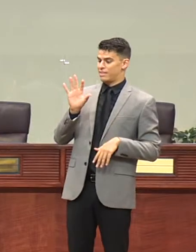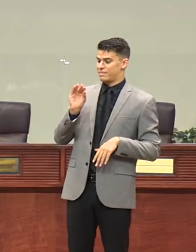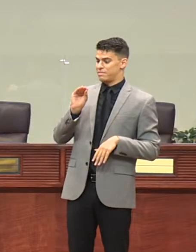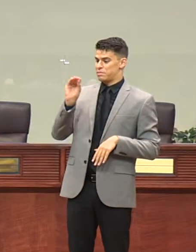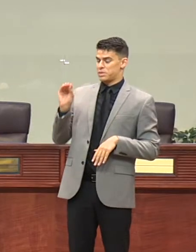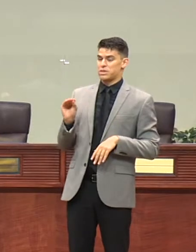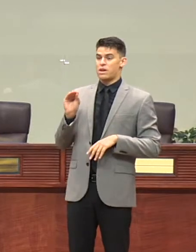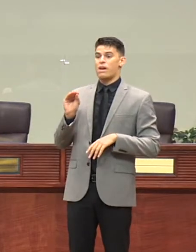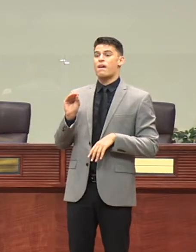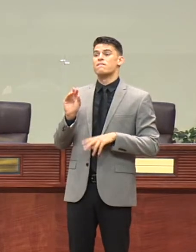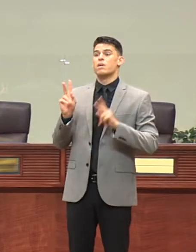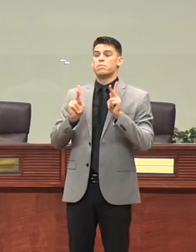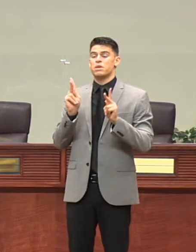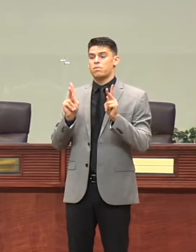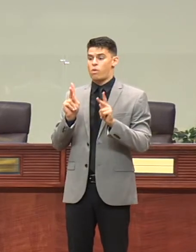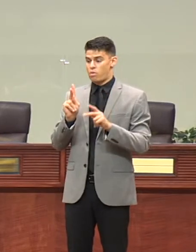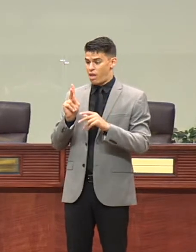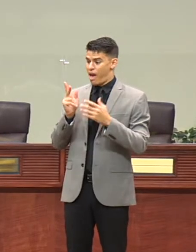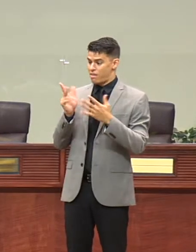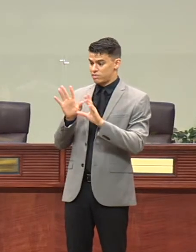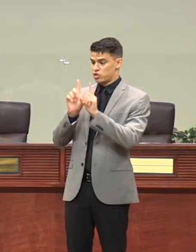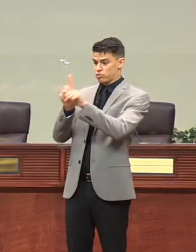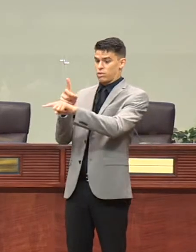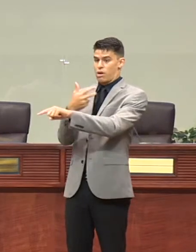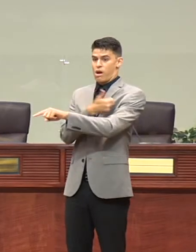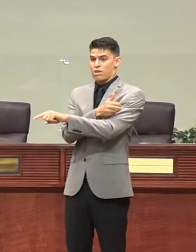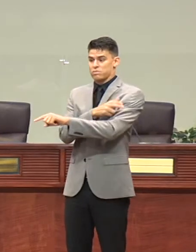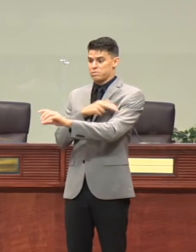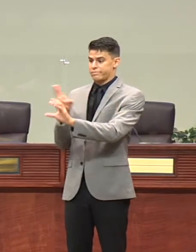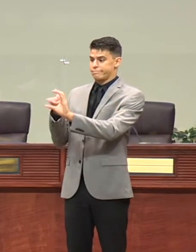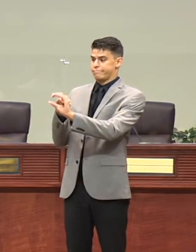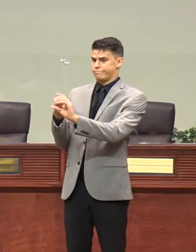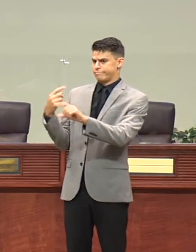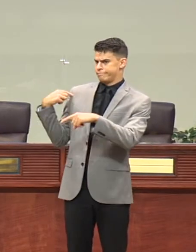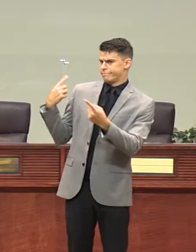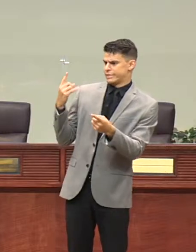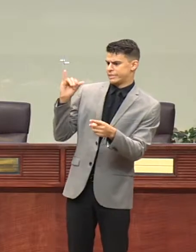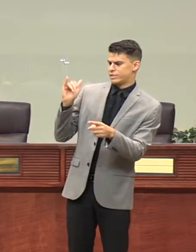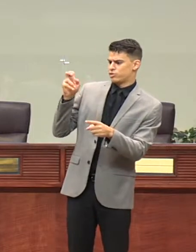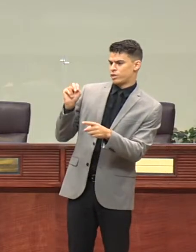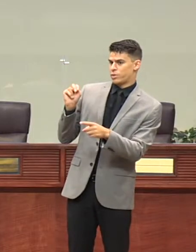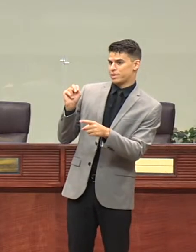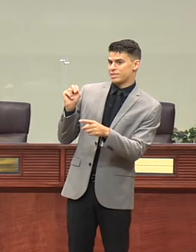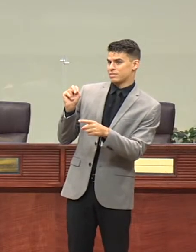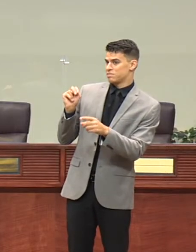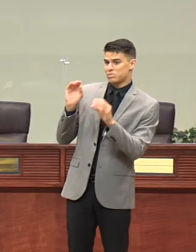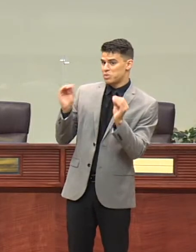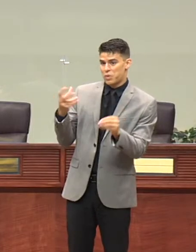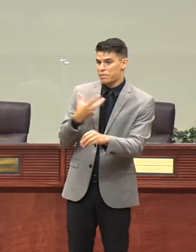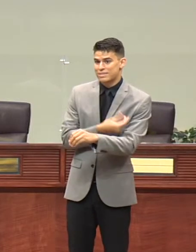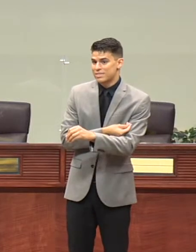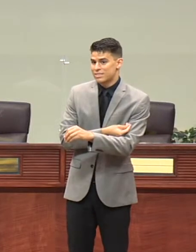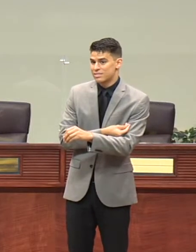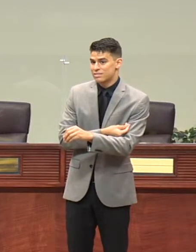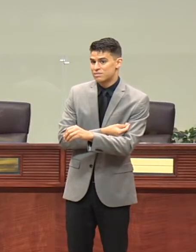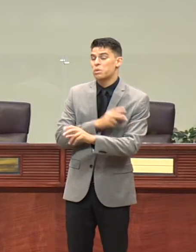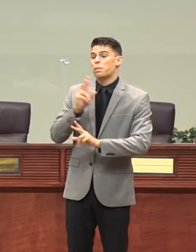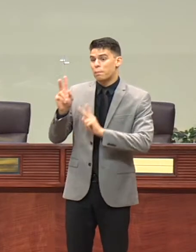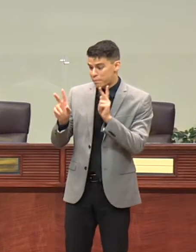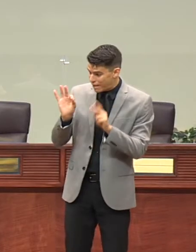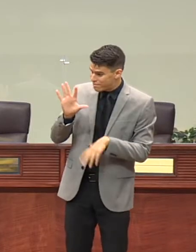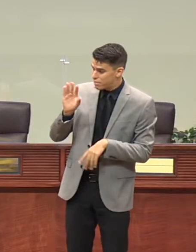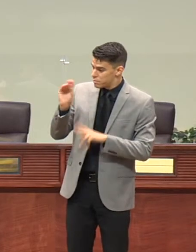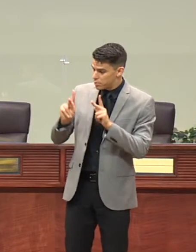people that has been hospitalized since January 6 were unvaccinated. And even higher